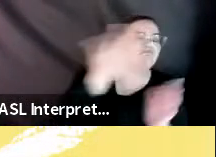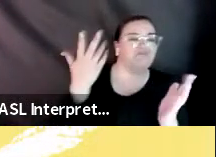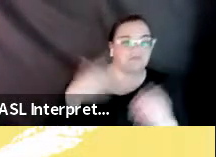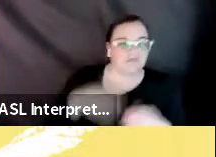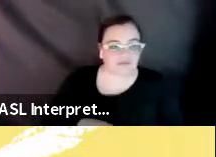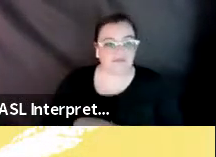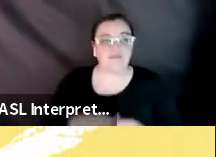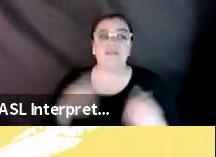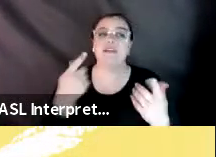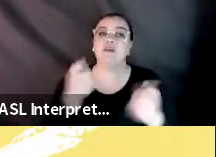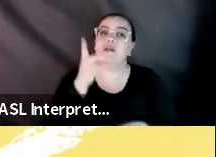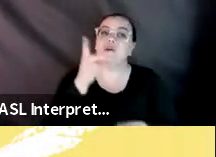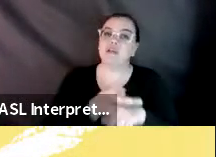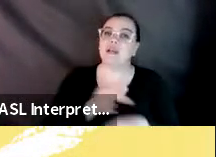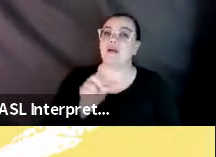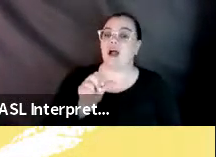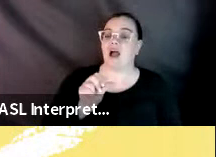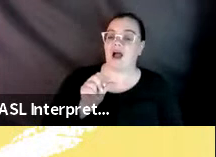ah.